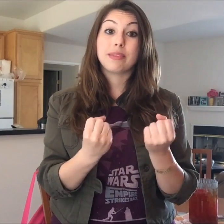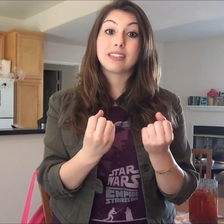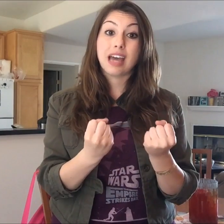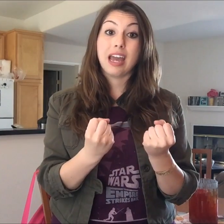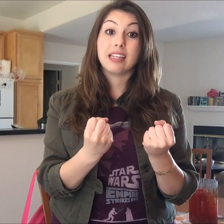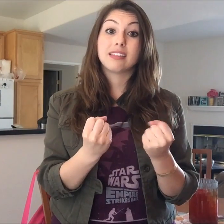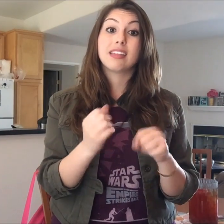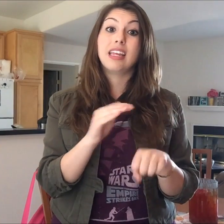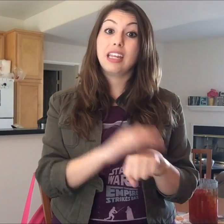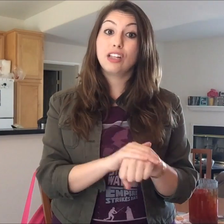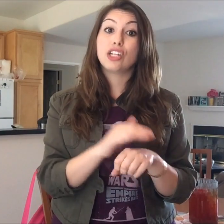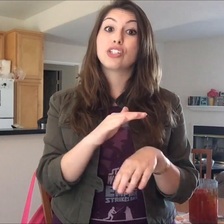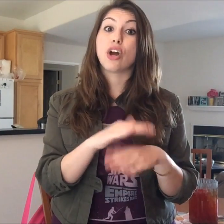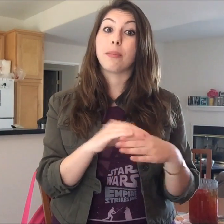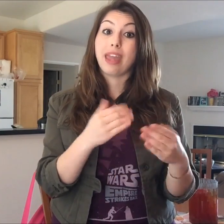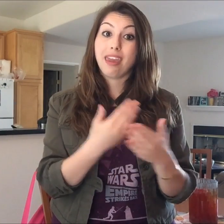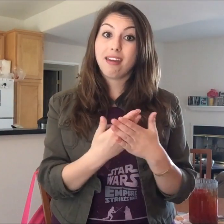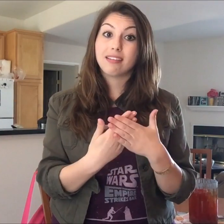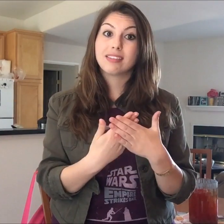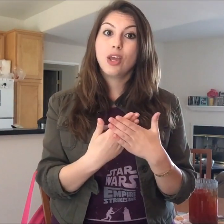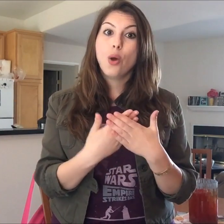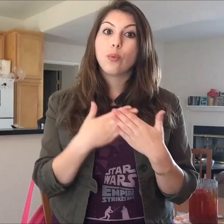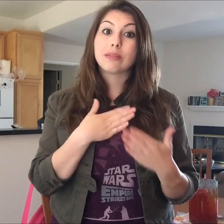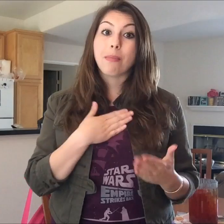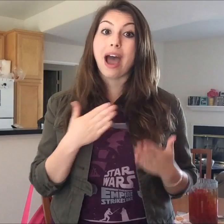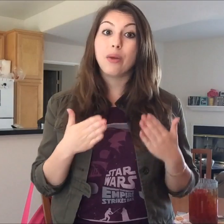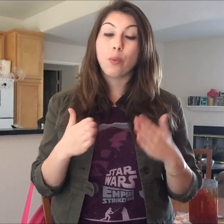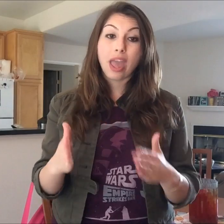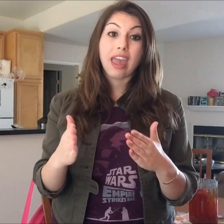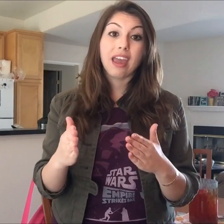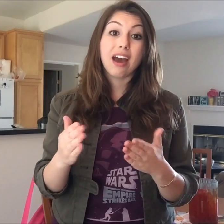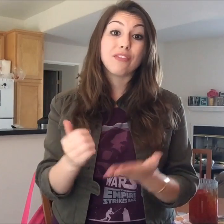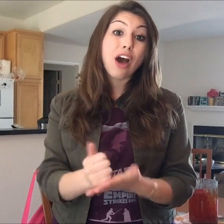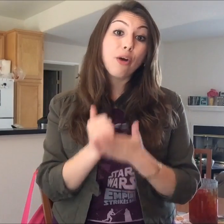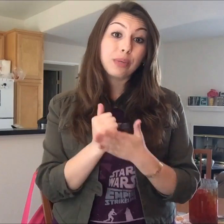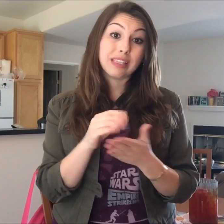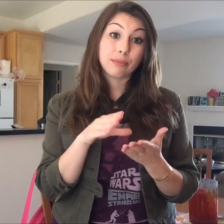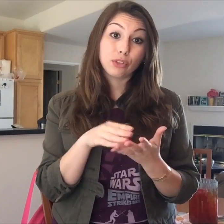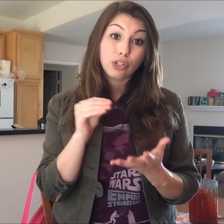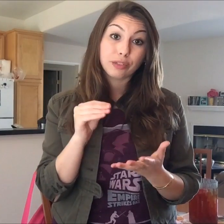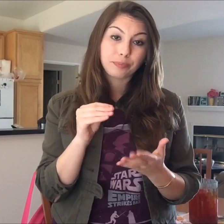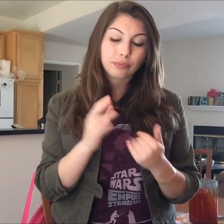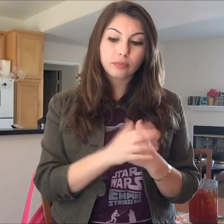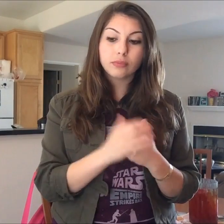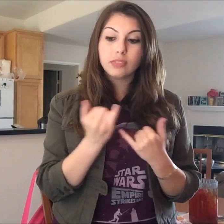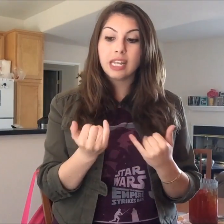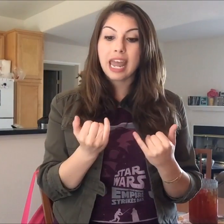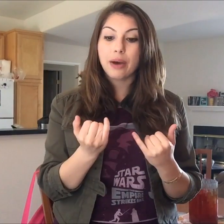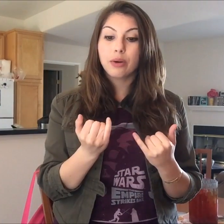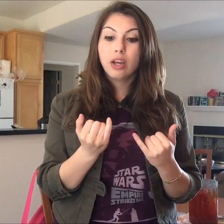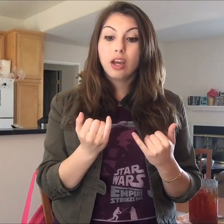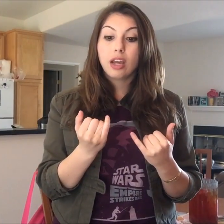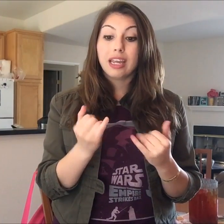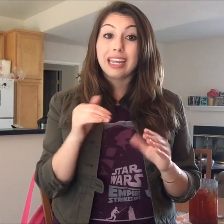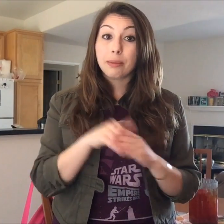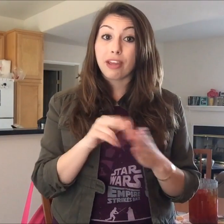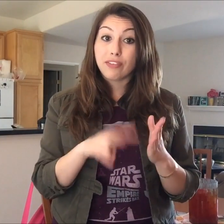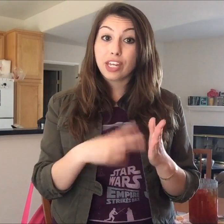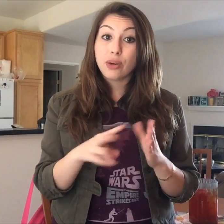the signs in English on my hands was my way of helping them learn. Now, in my videos,